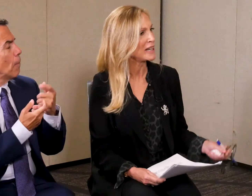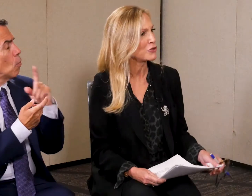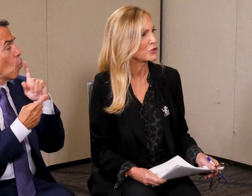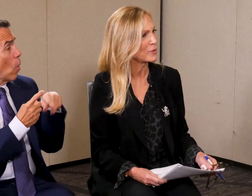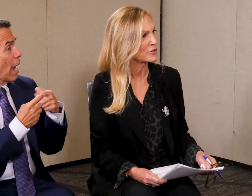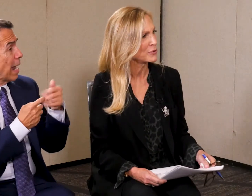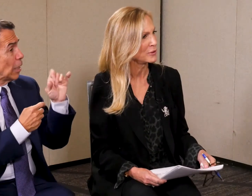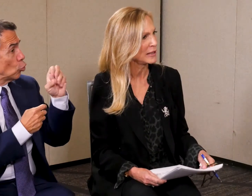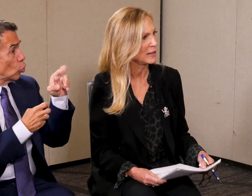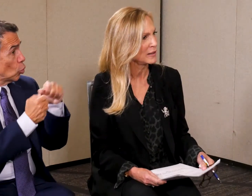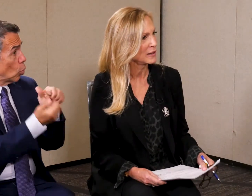issues with schooling?